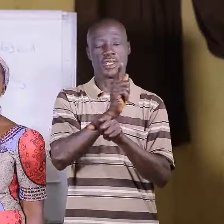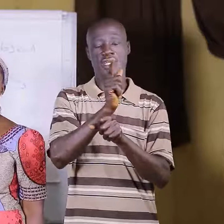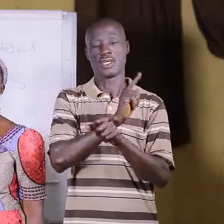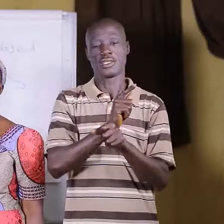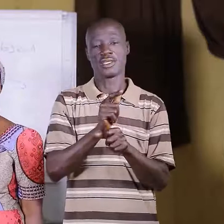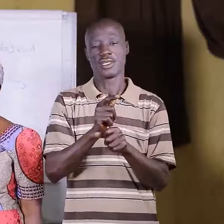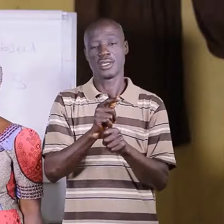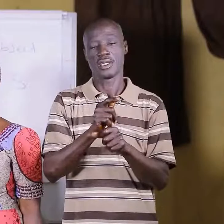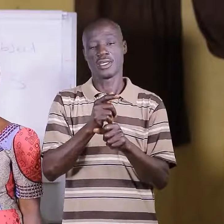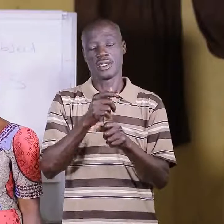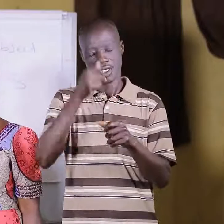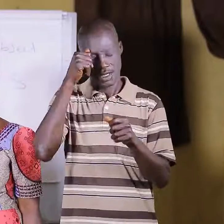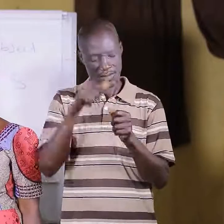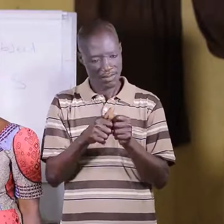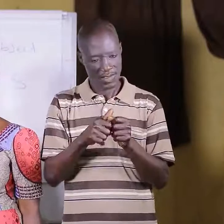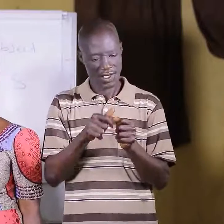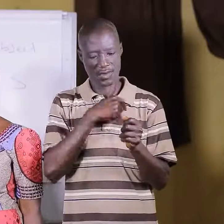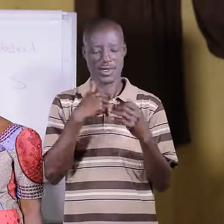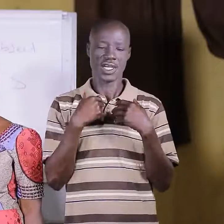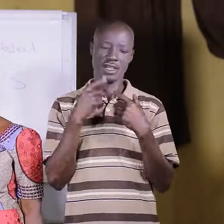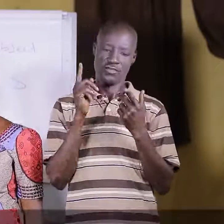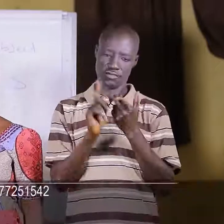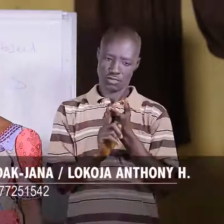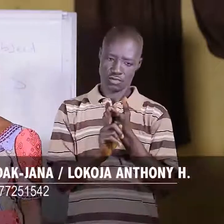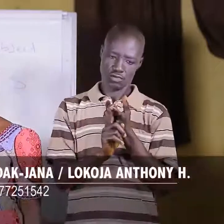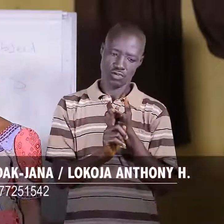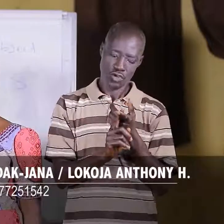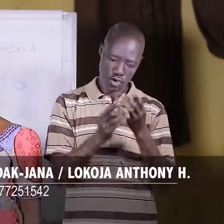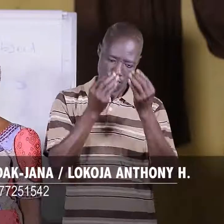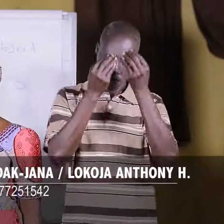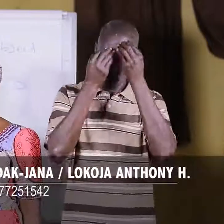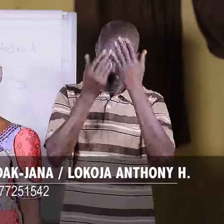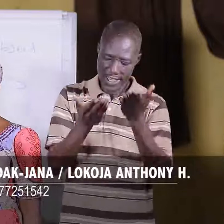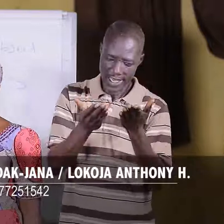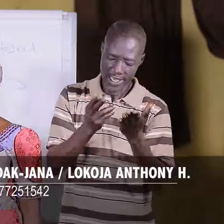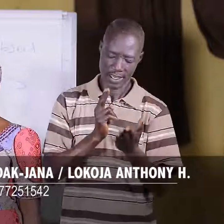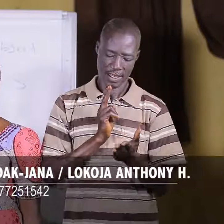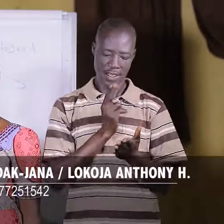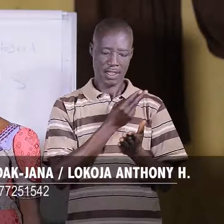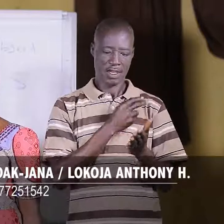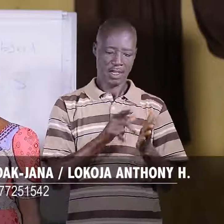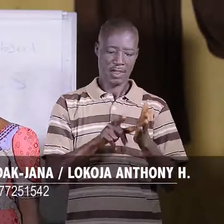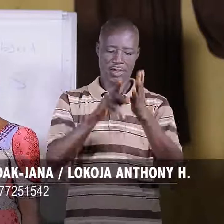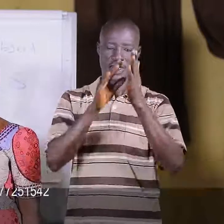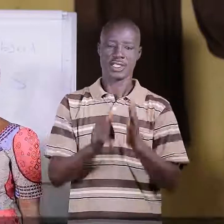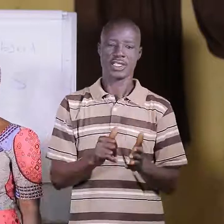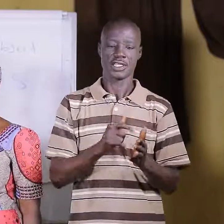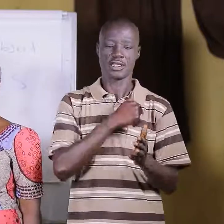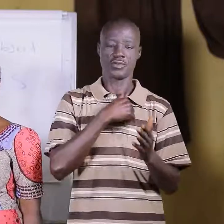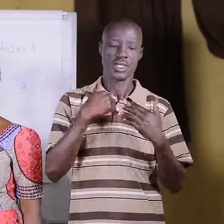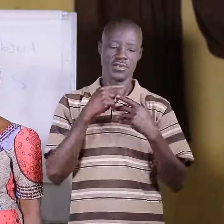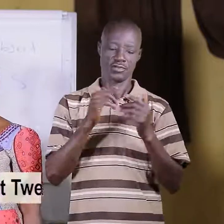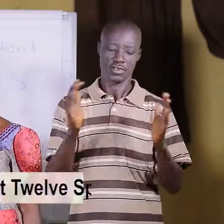So I tend to see that, my students, we need to be what? To be obedient to our leaders. We need to encourage